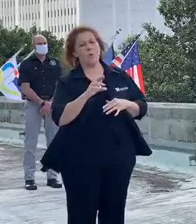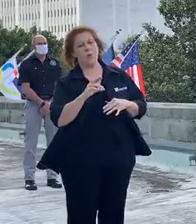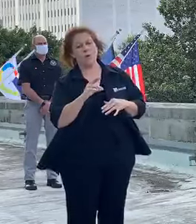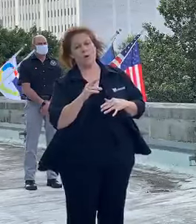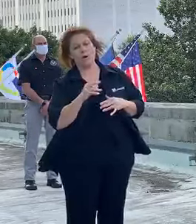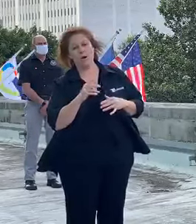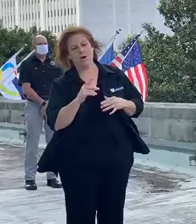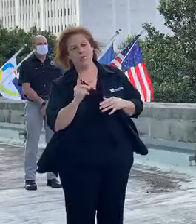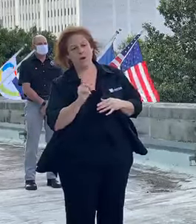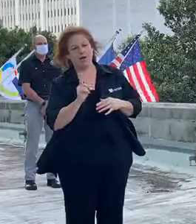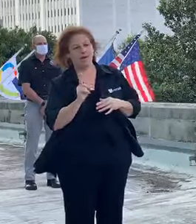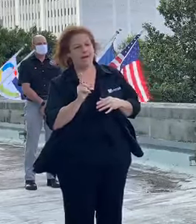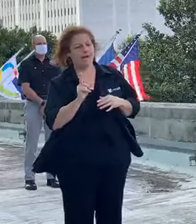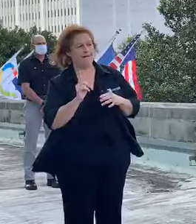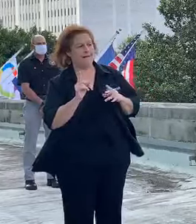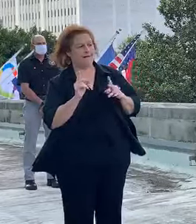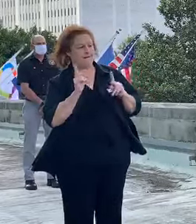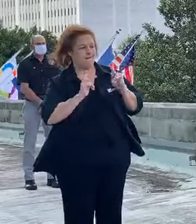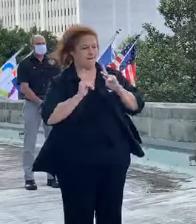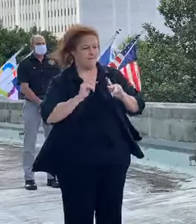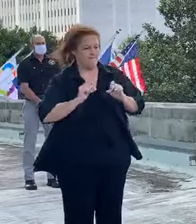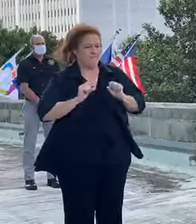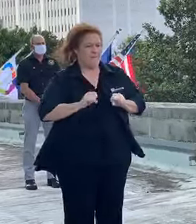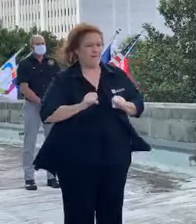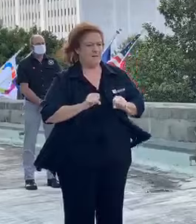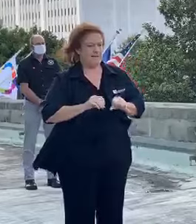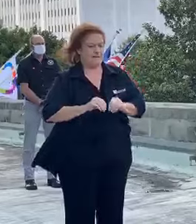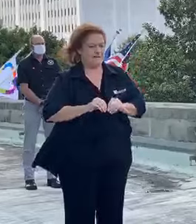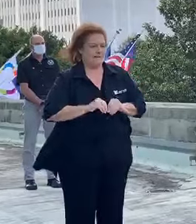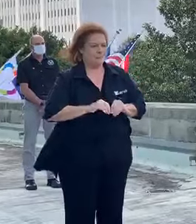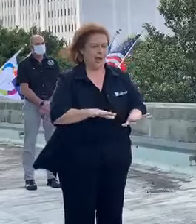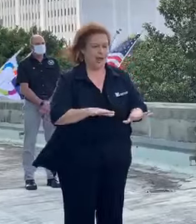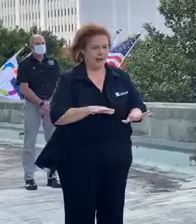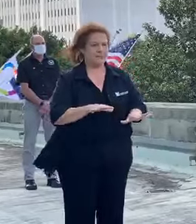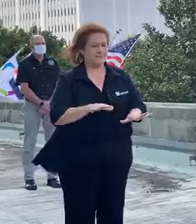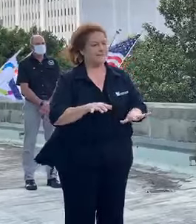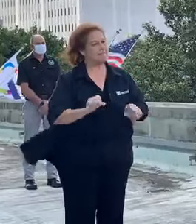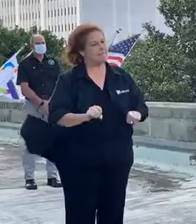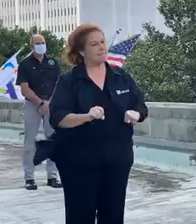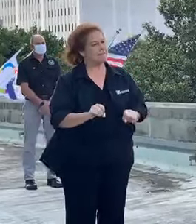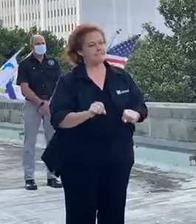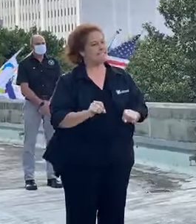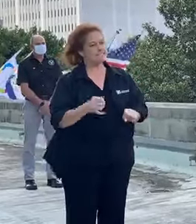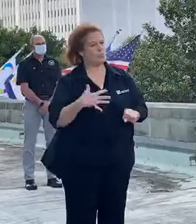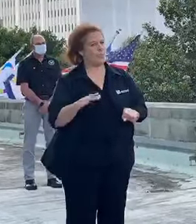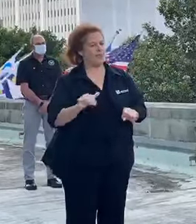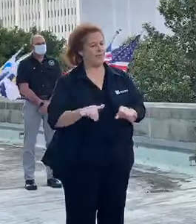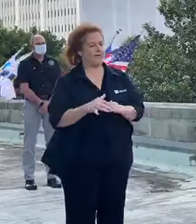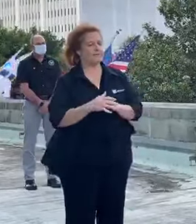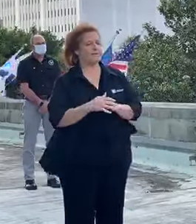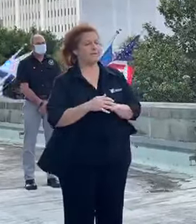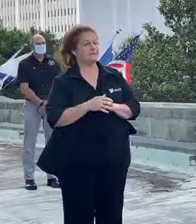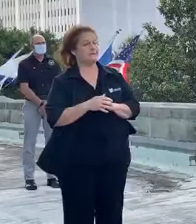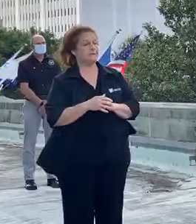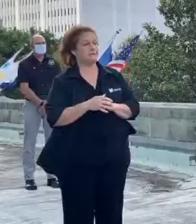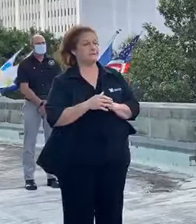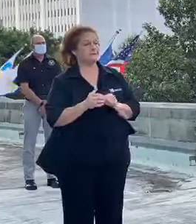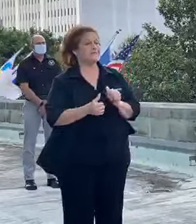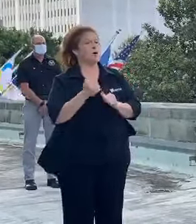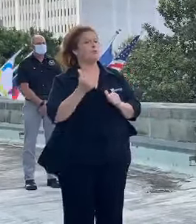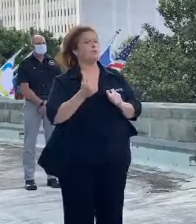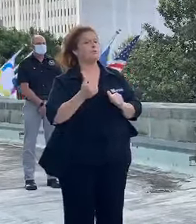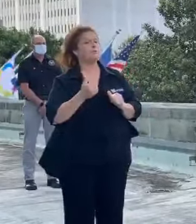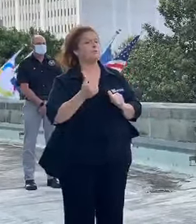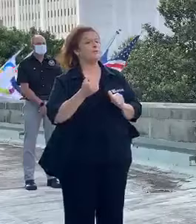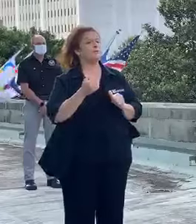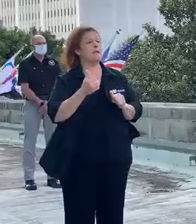could congregate and spread the virus very quickly is real. Some of the most tragic outbreaks have